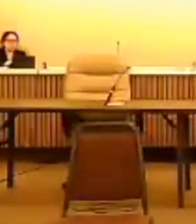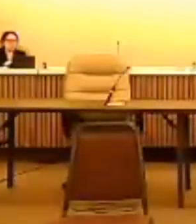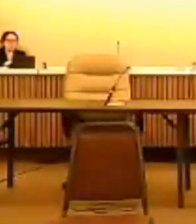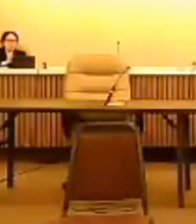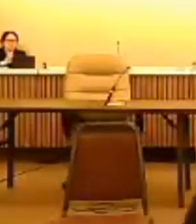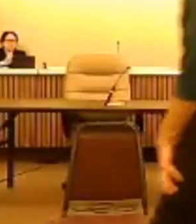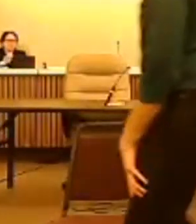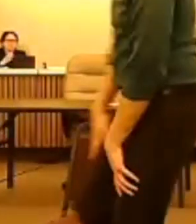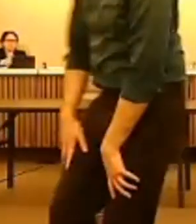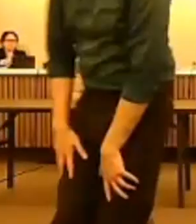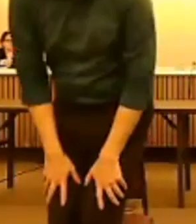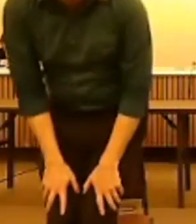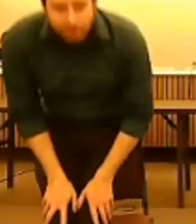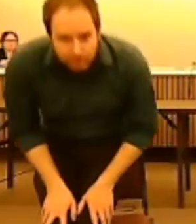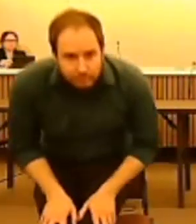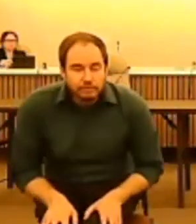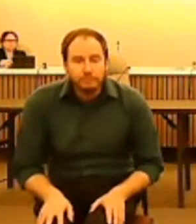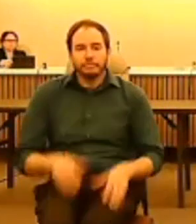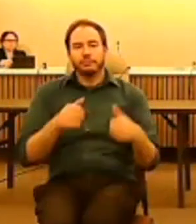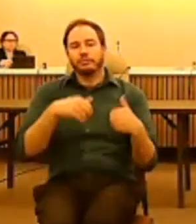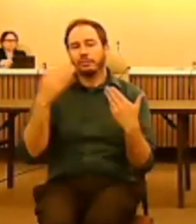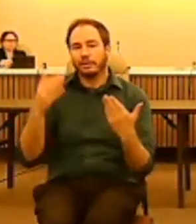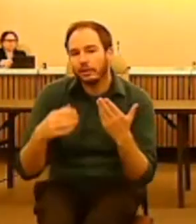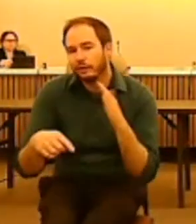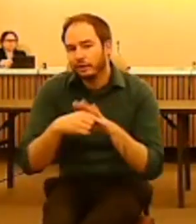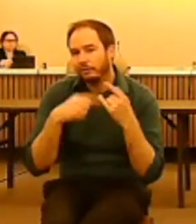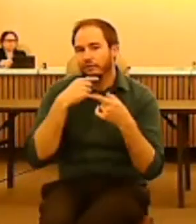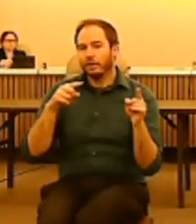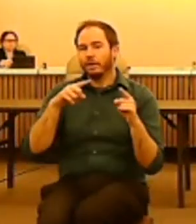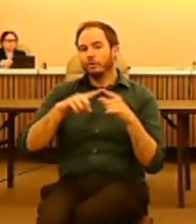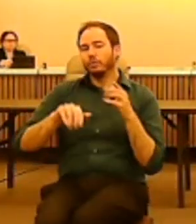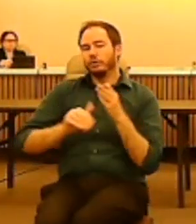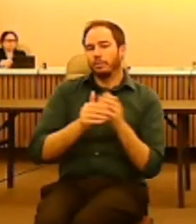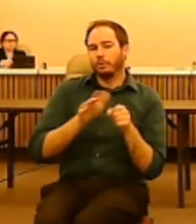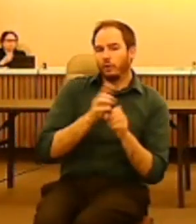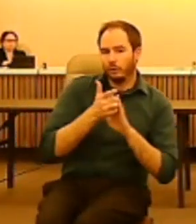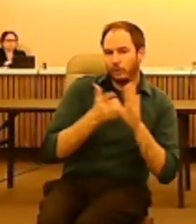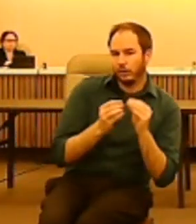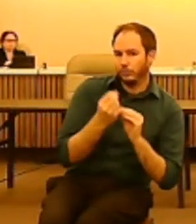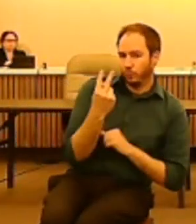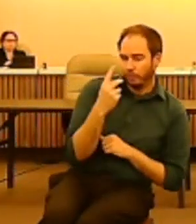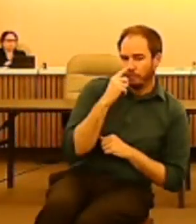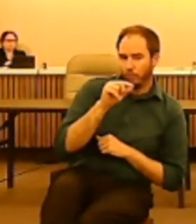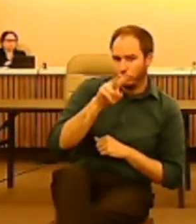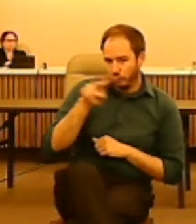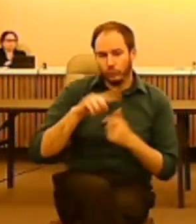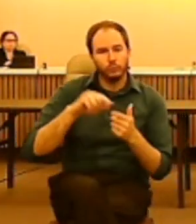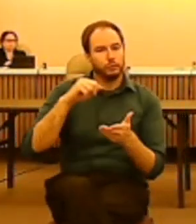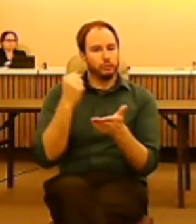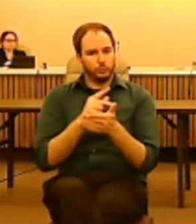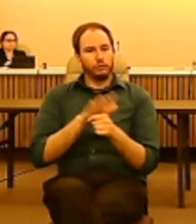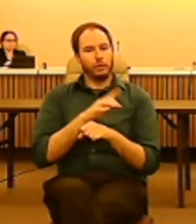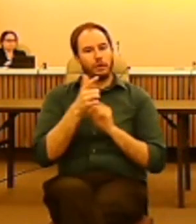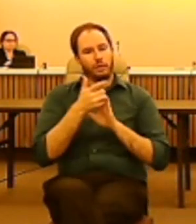12-206/2022 to issue a negative declaration and adopt local law number 12 of 2022 to approve local law